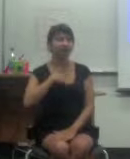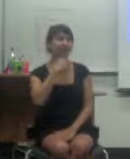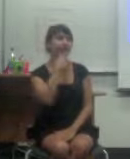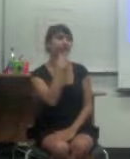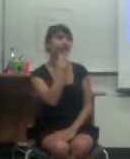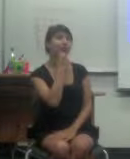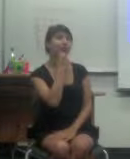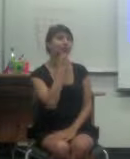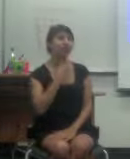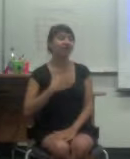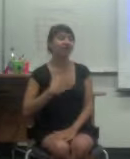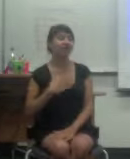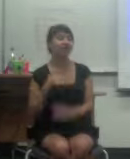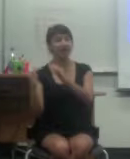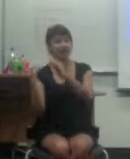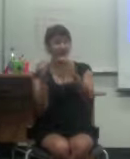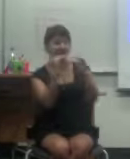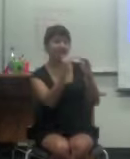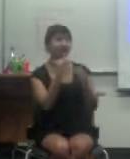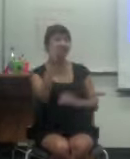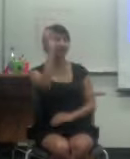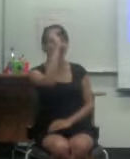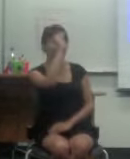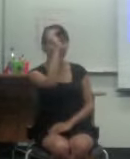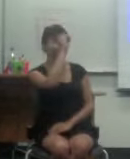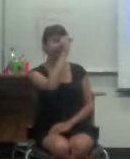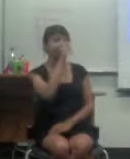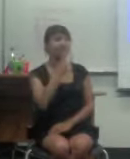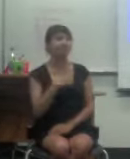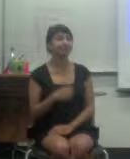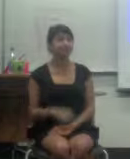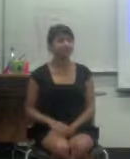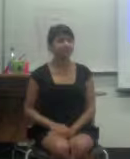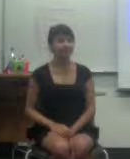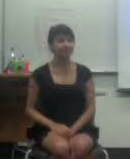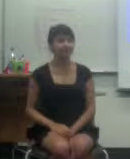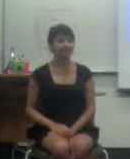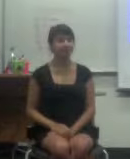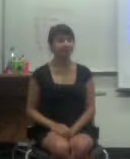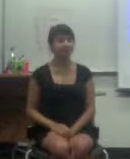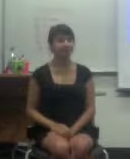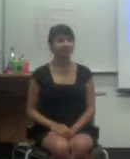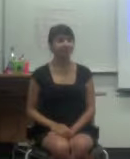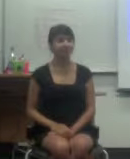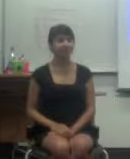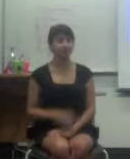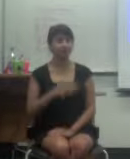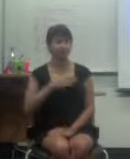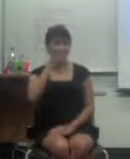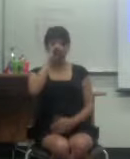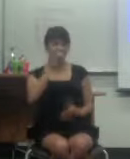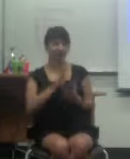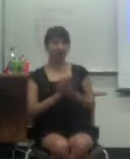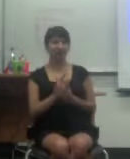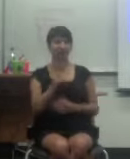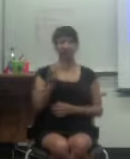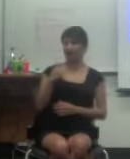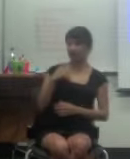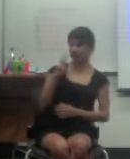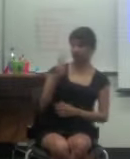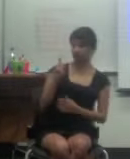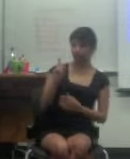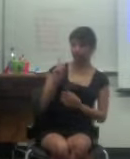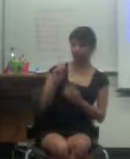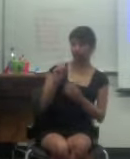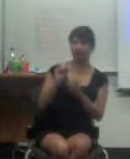appreciate my colleagues' opinions, I believe that 30 seconds. Every